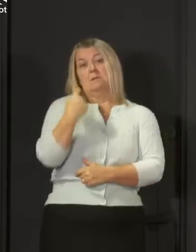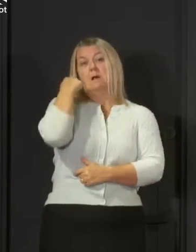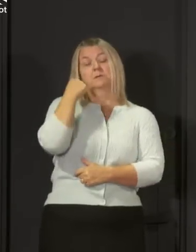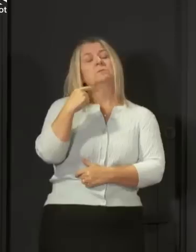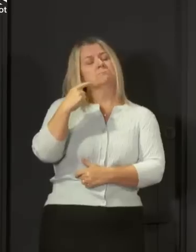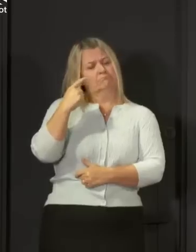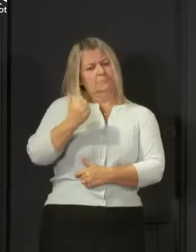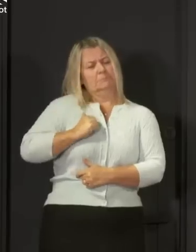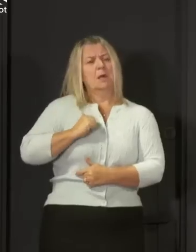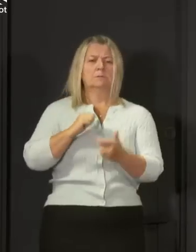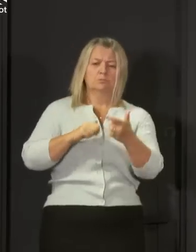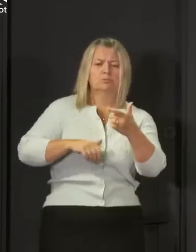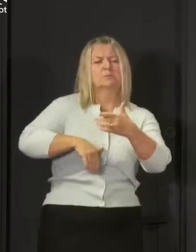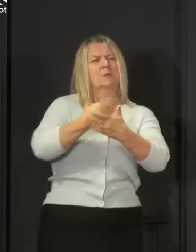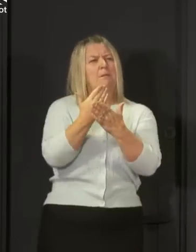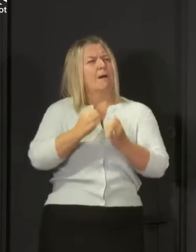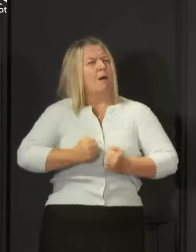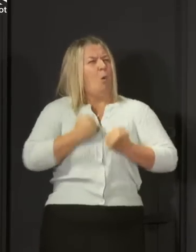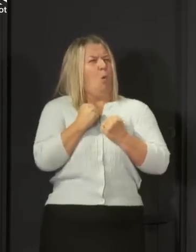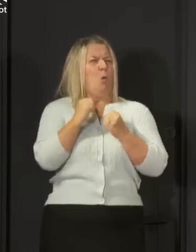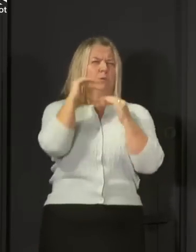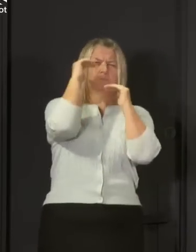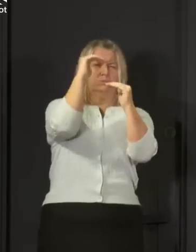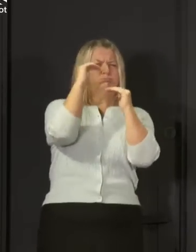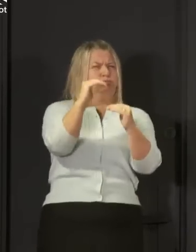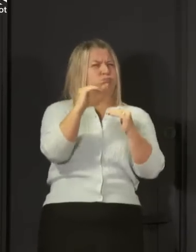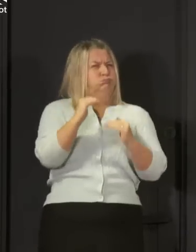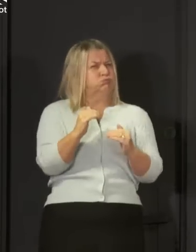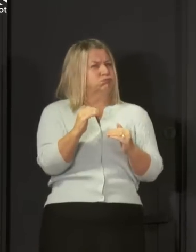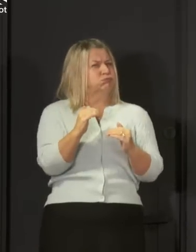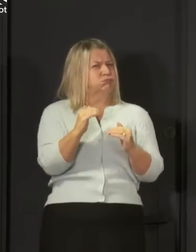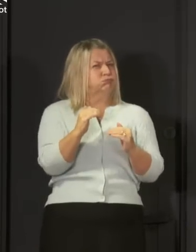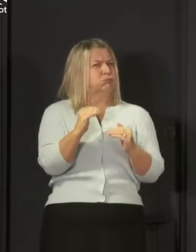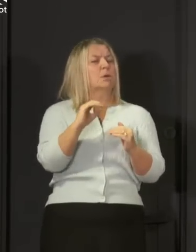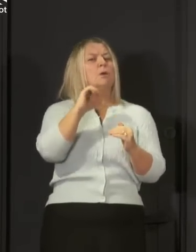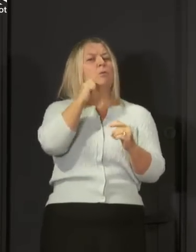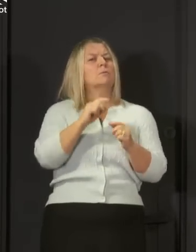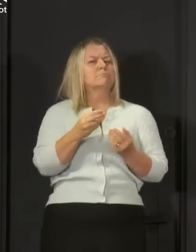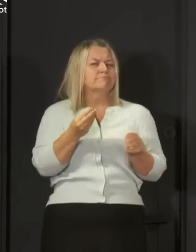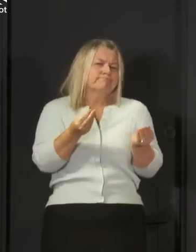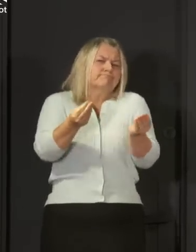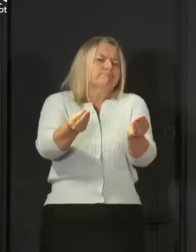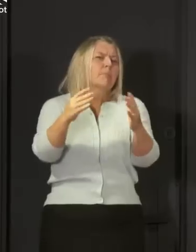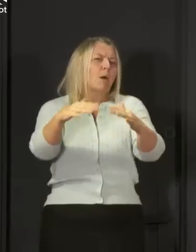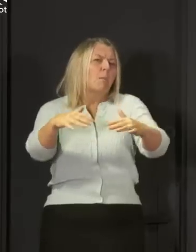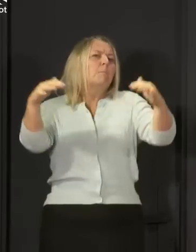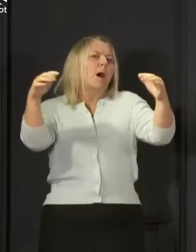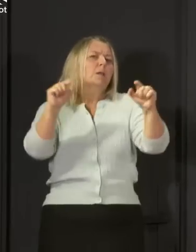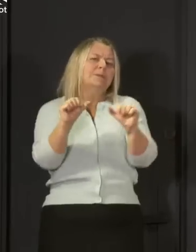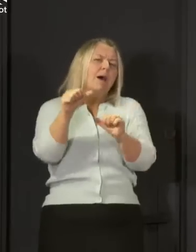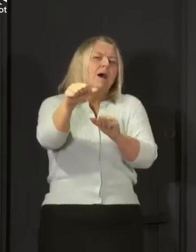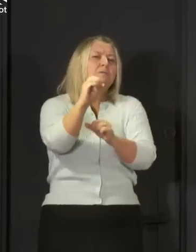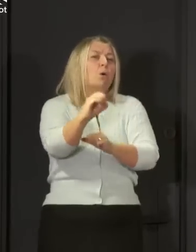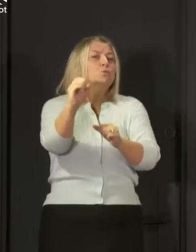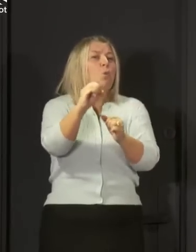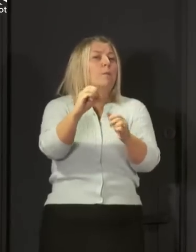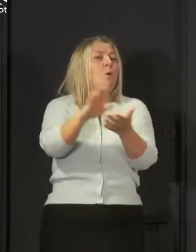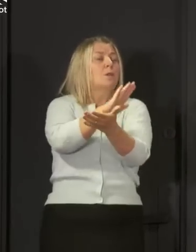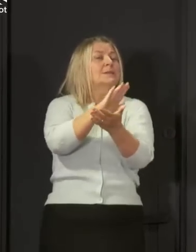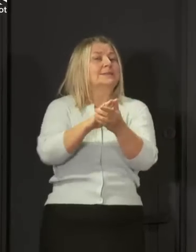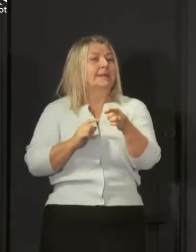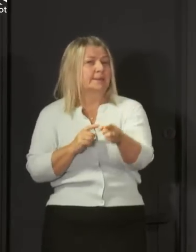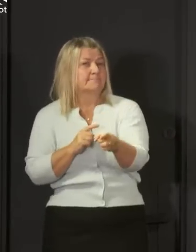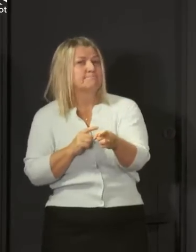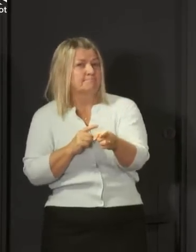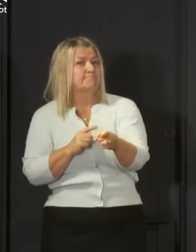our own tiering framework and take that to Parliament after the October recess. And of course, that will coincide with the ending of the